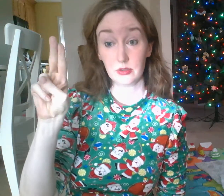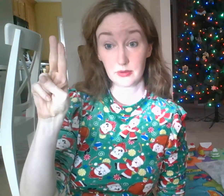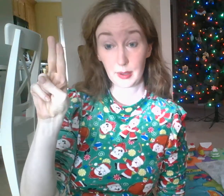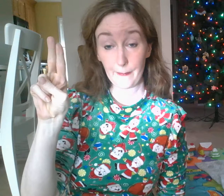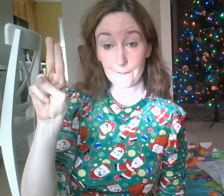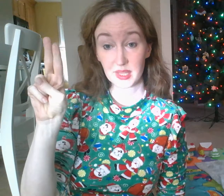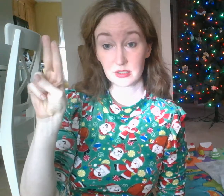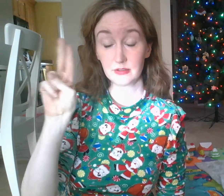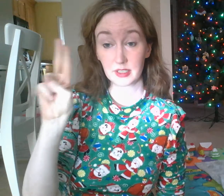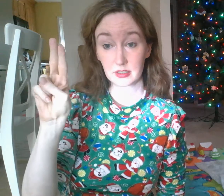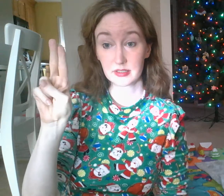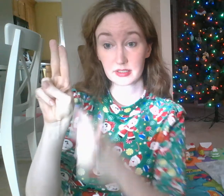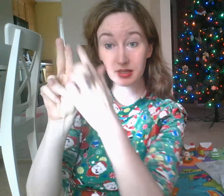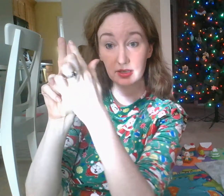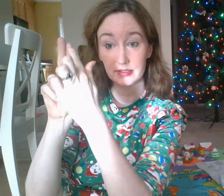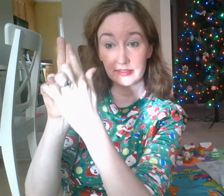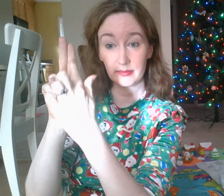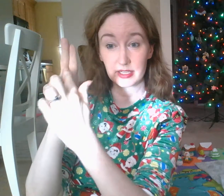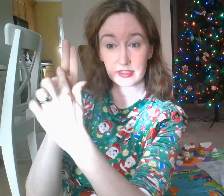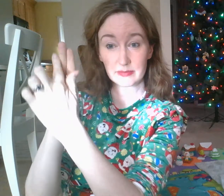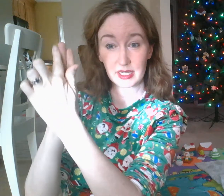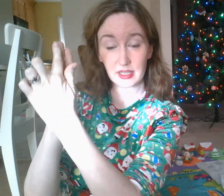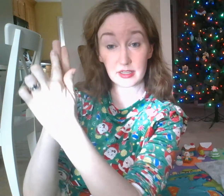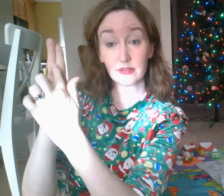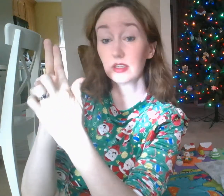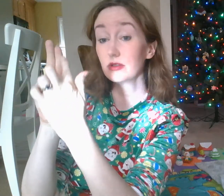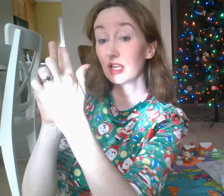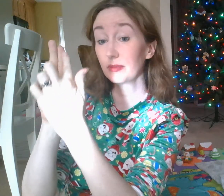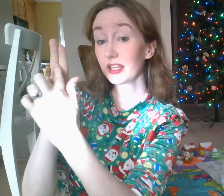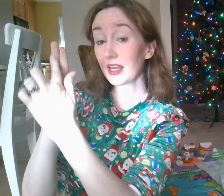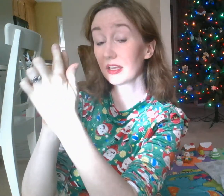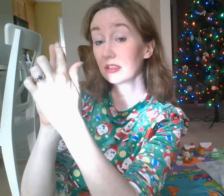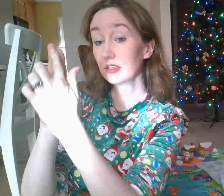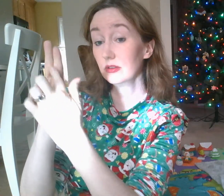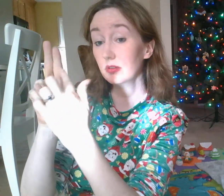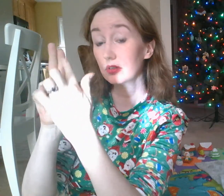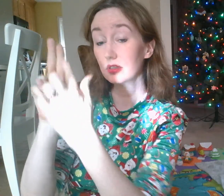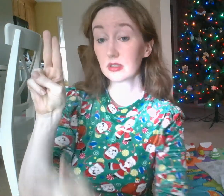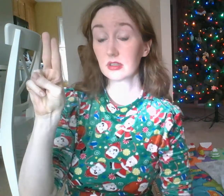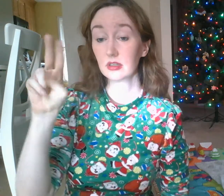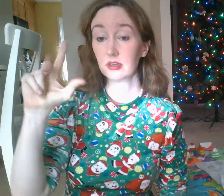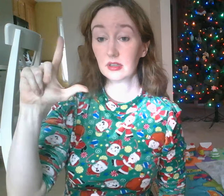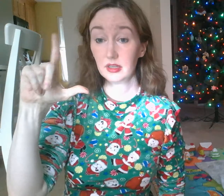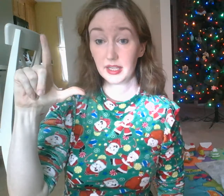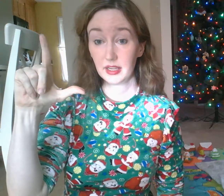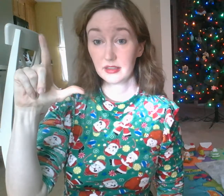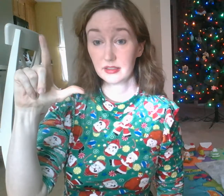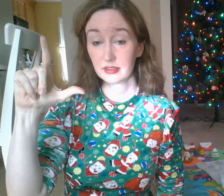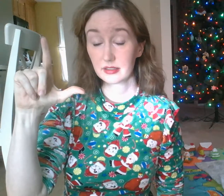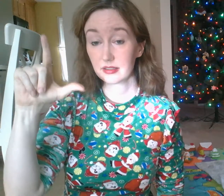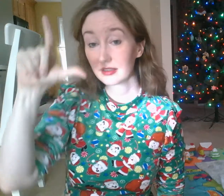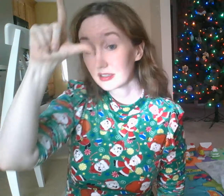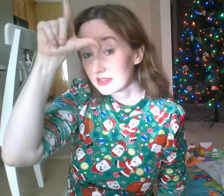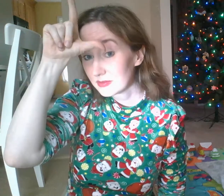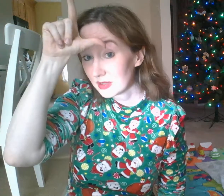U. Two fingers. Just imagine it's making kind of a U shape like that. U. L. Sometimes